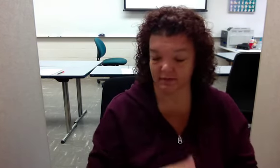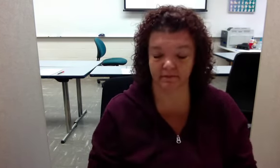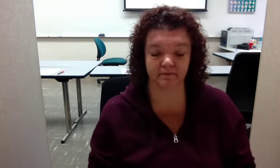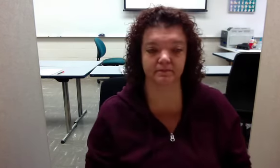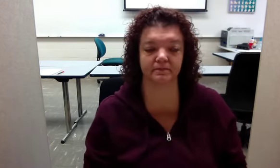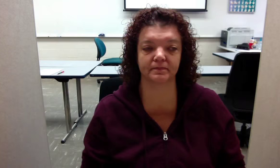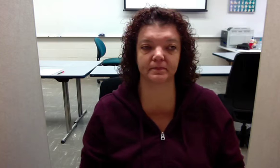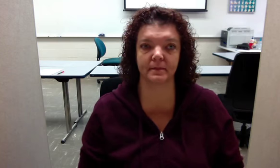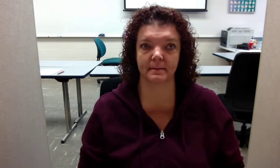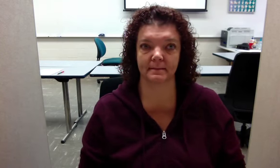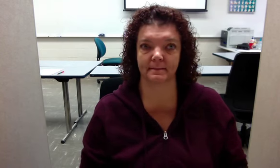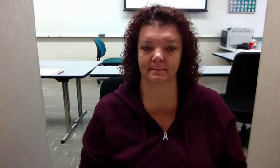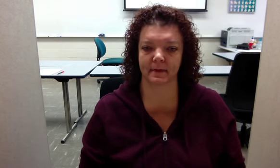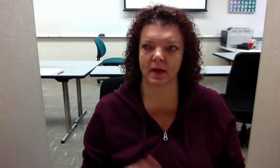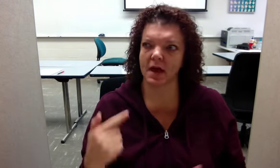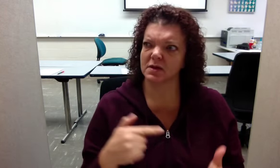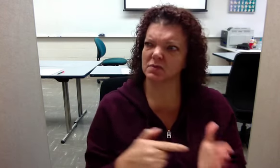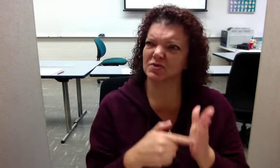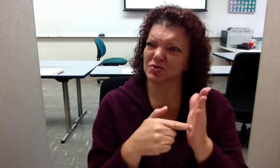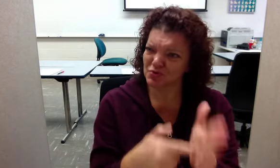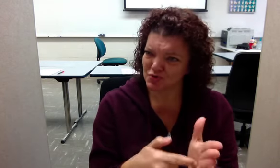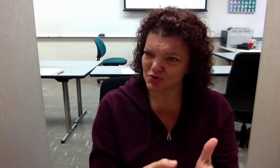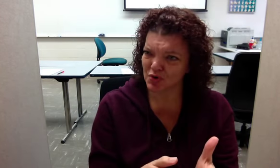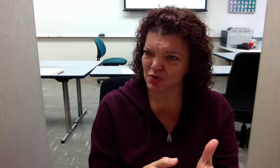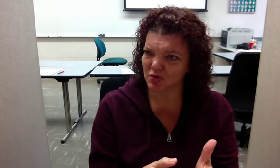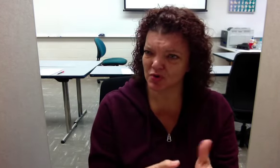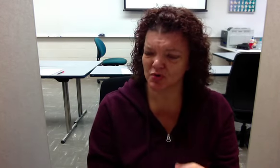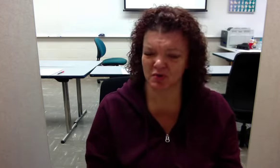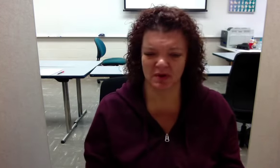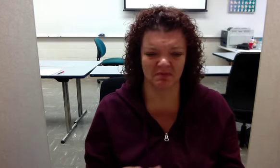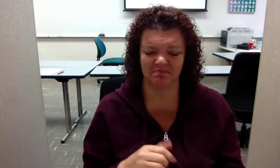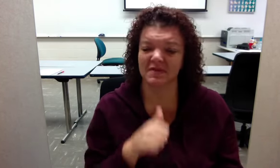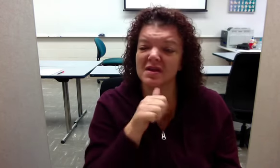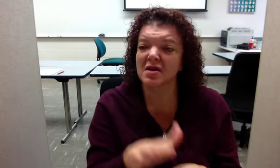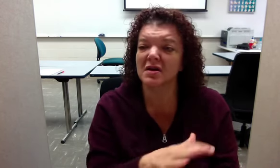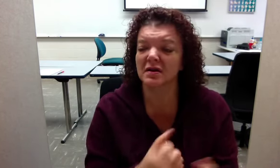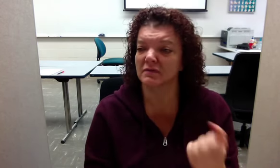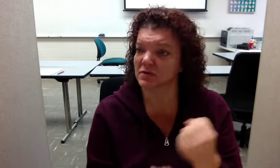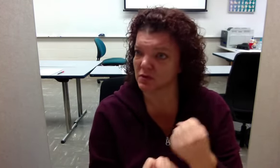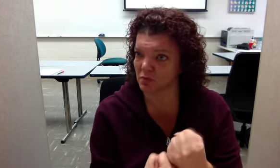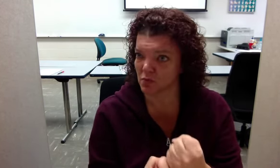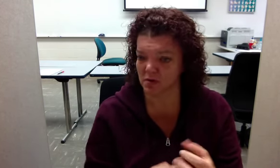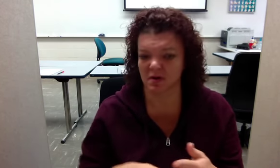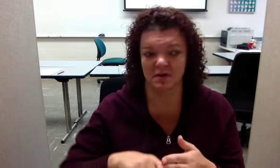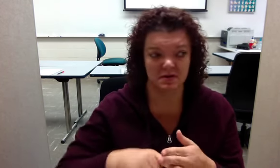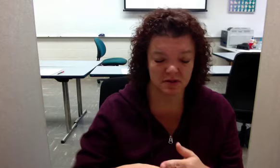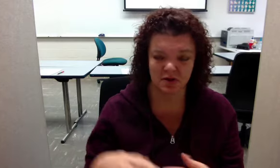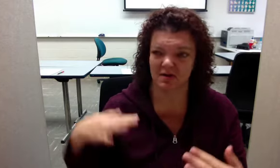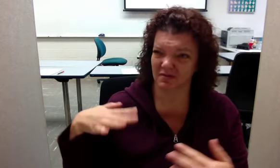This is going to show you the lack of support that Washington had at the beginning of the war. 2/5,